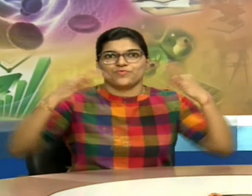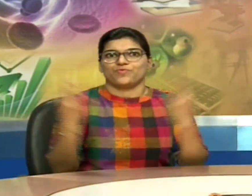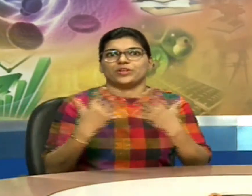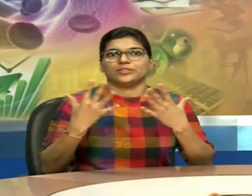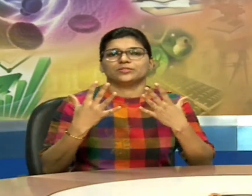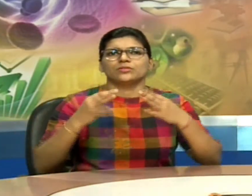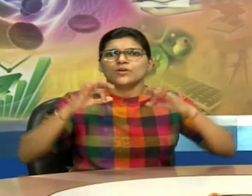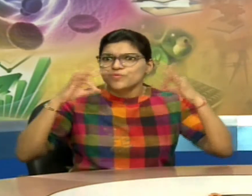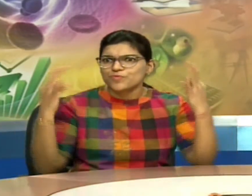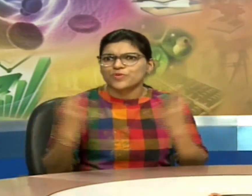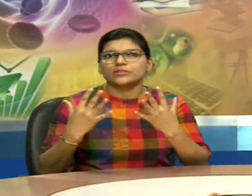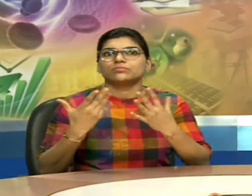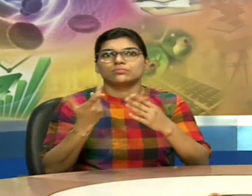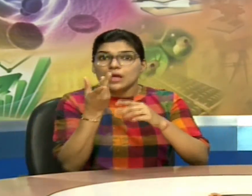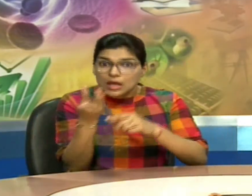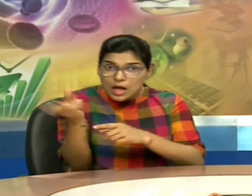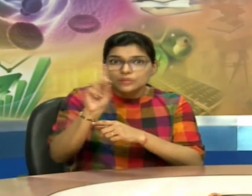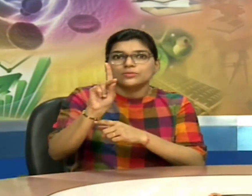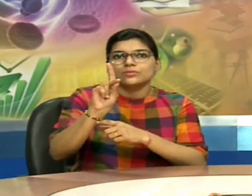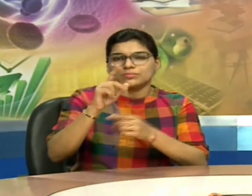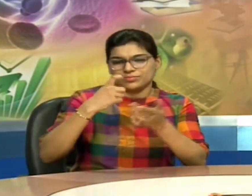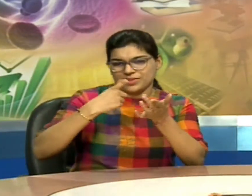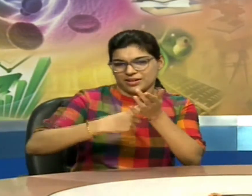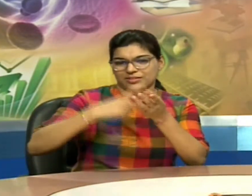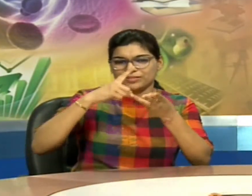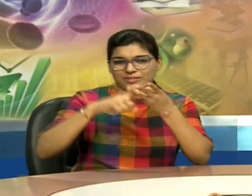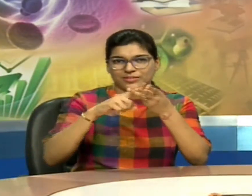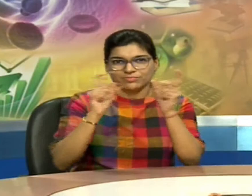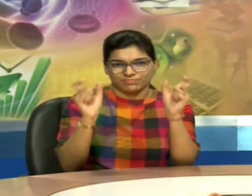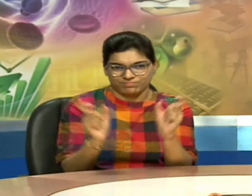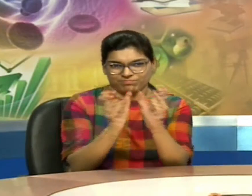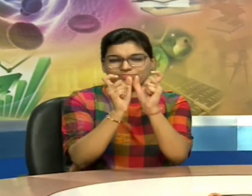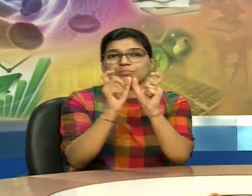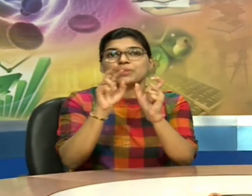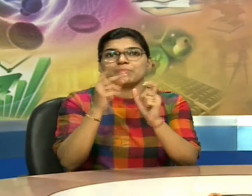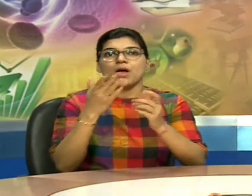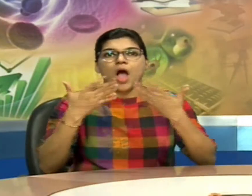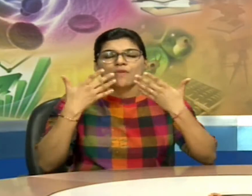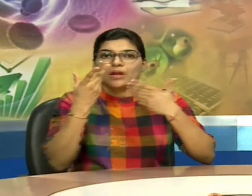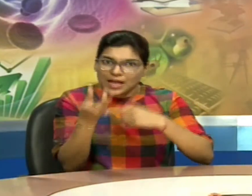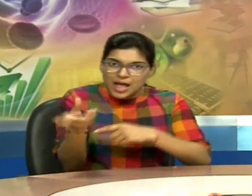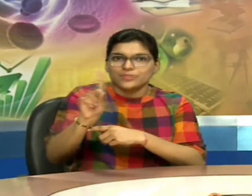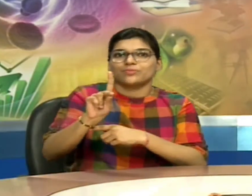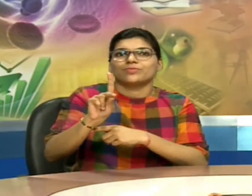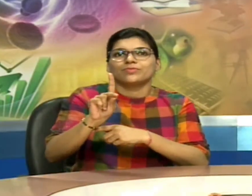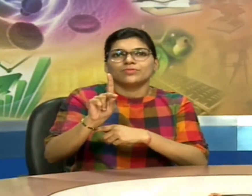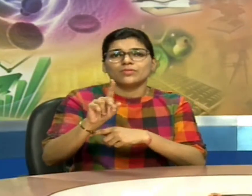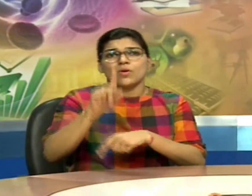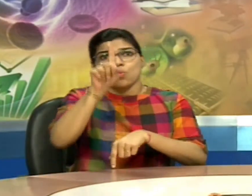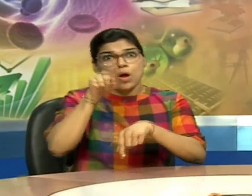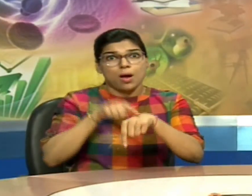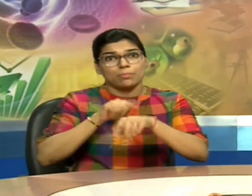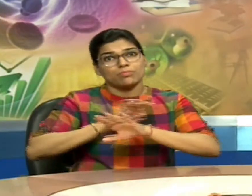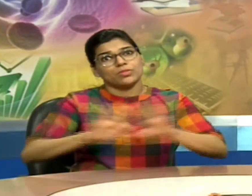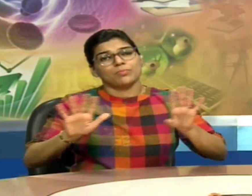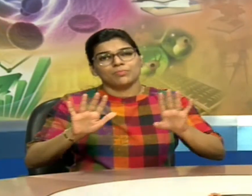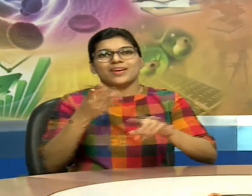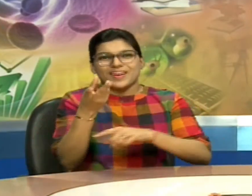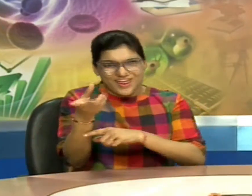Second word is refresh. It means to make fresh and pure again.